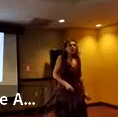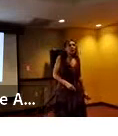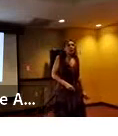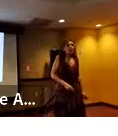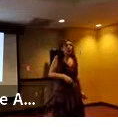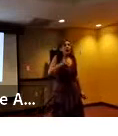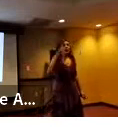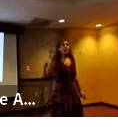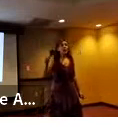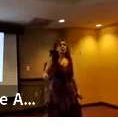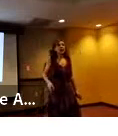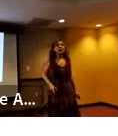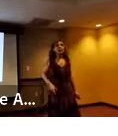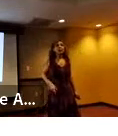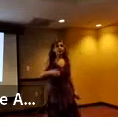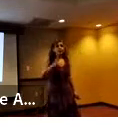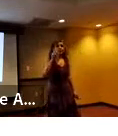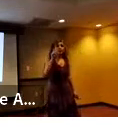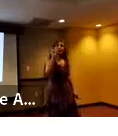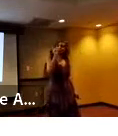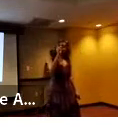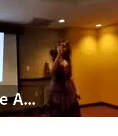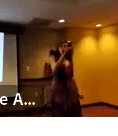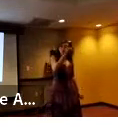Impossible. 99%?